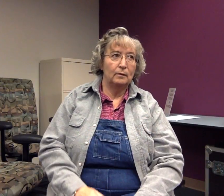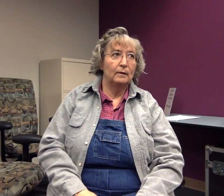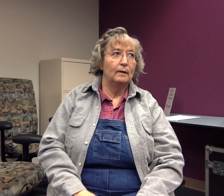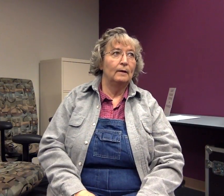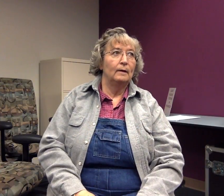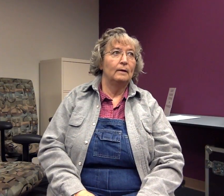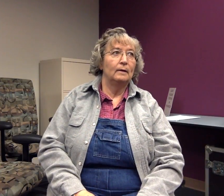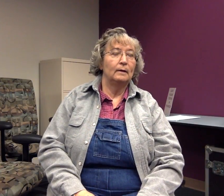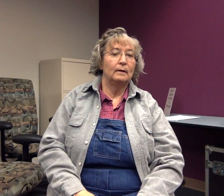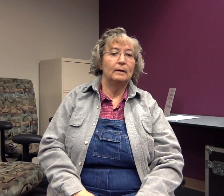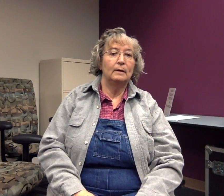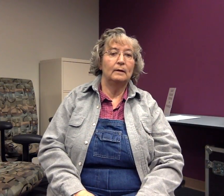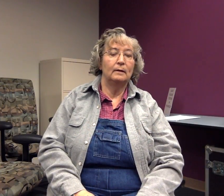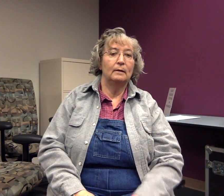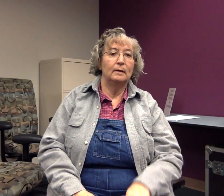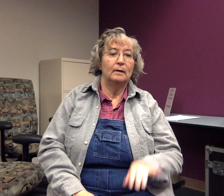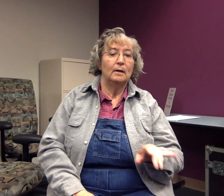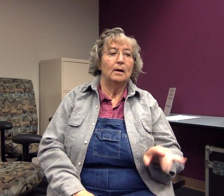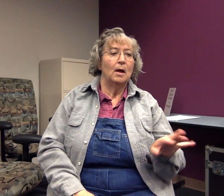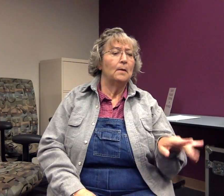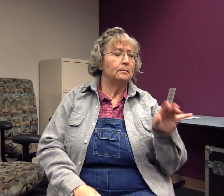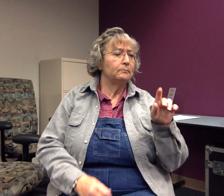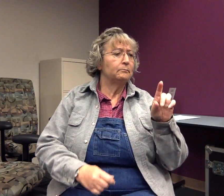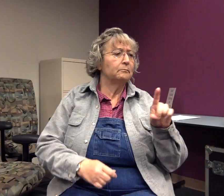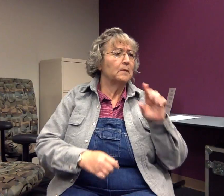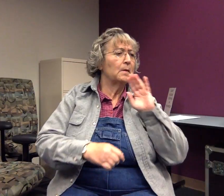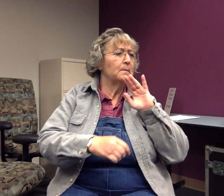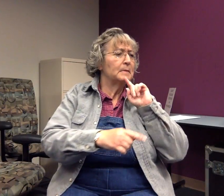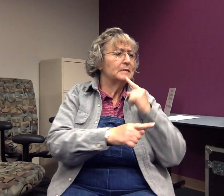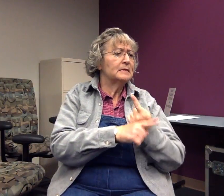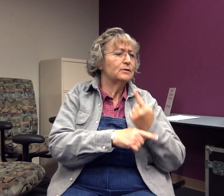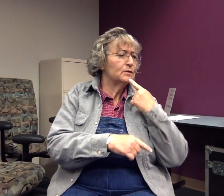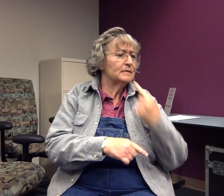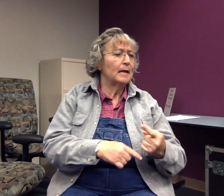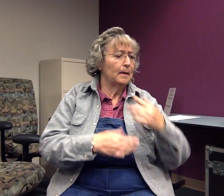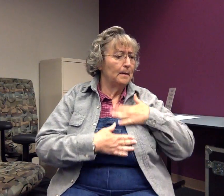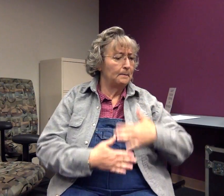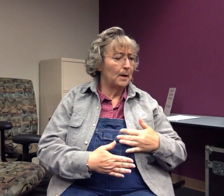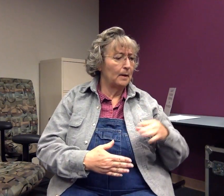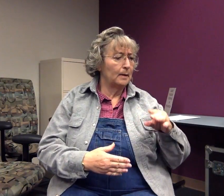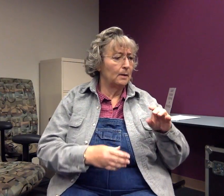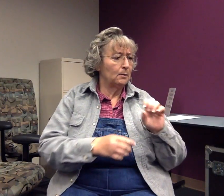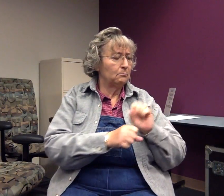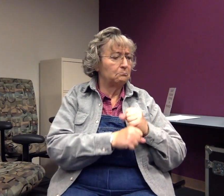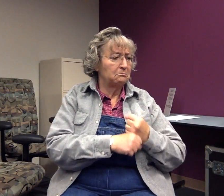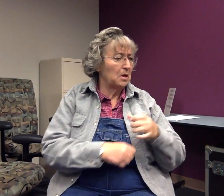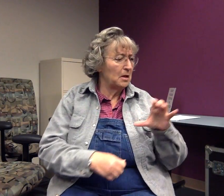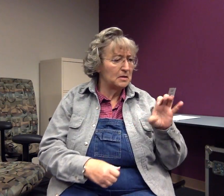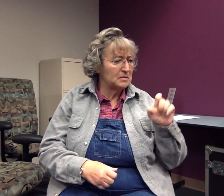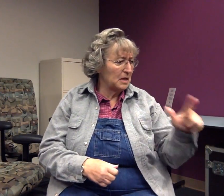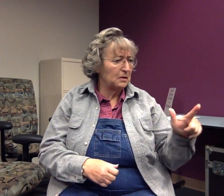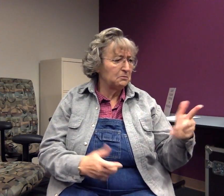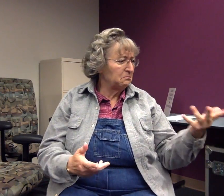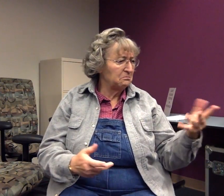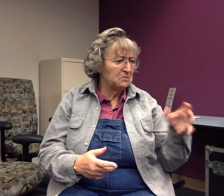Dear Tim and Moby, my sister said that my body is made of cells. Is this true, and just what the heck are cells anyway? From